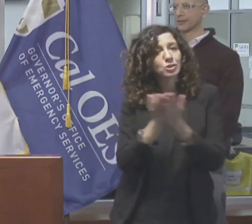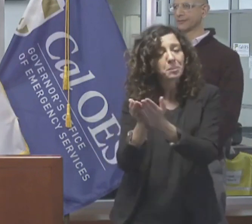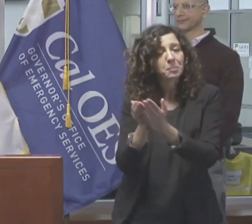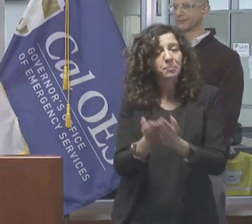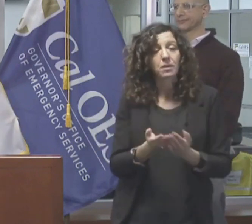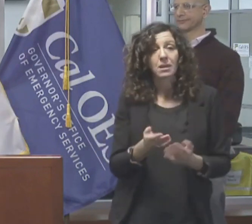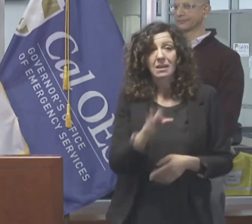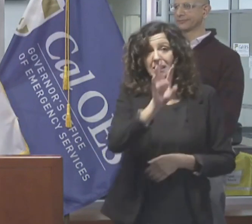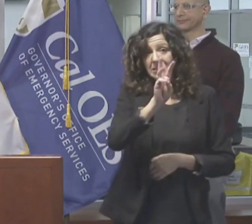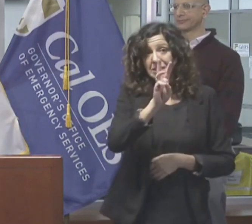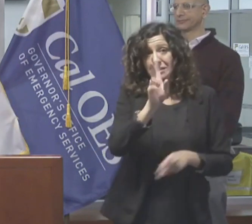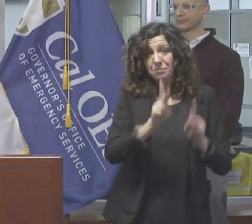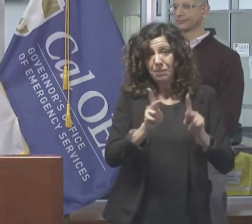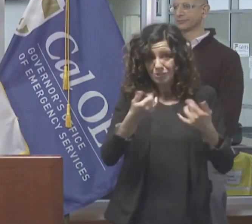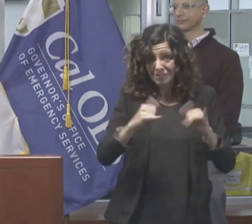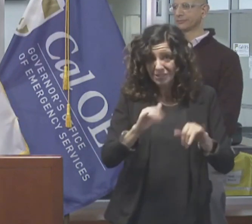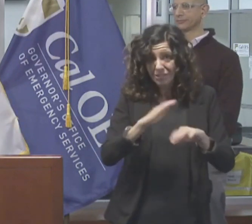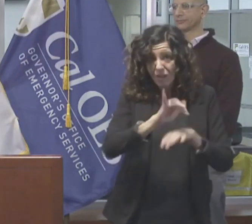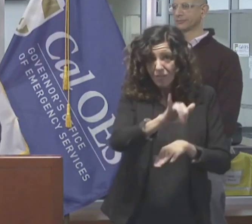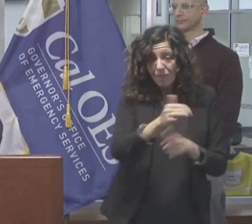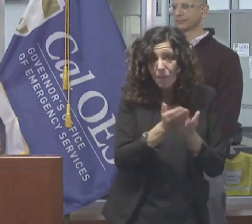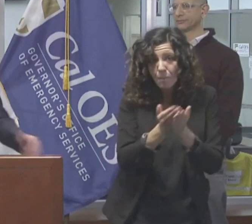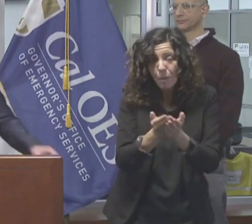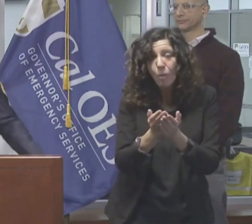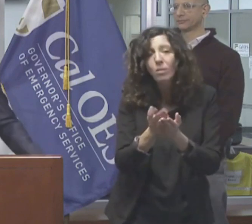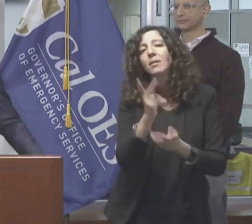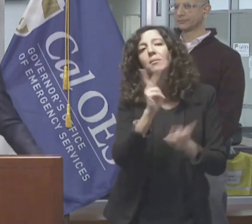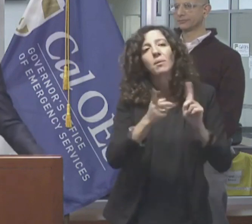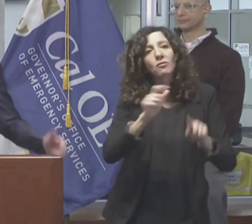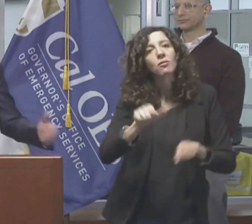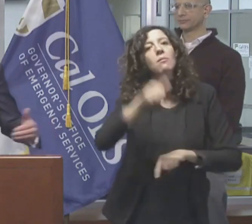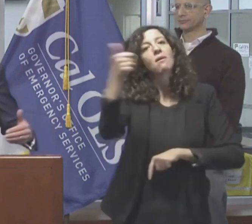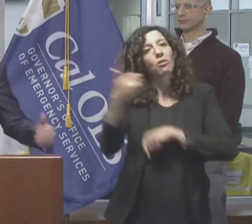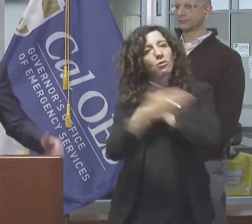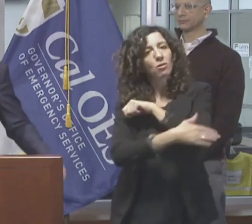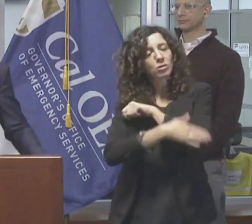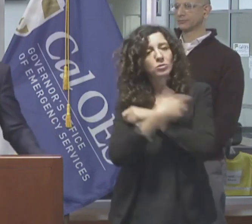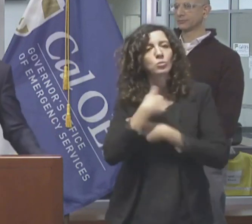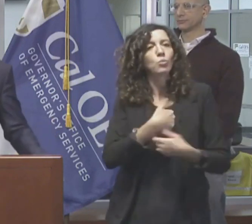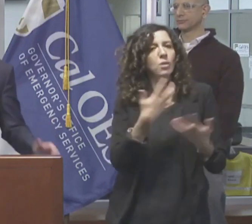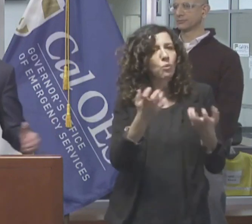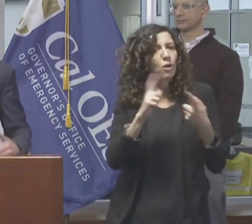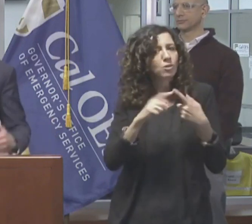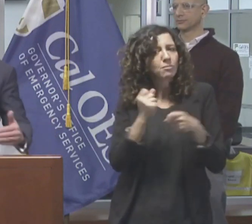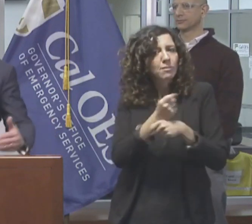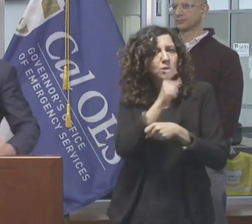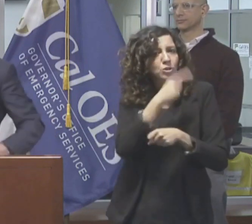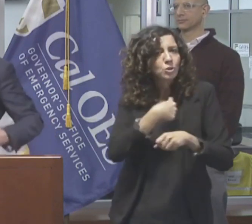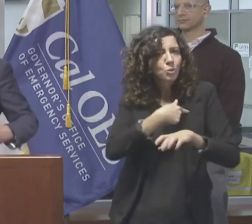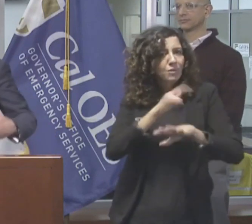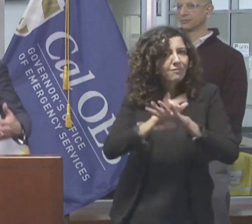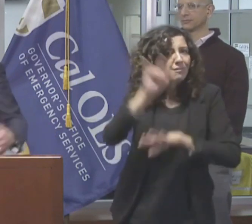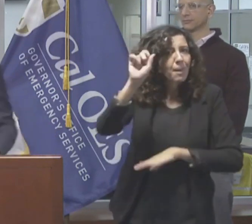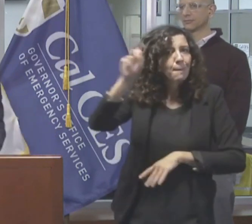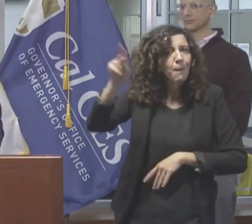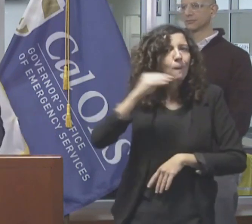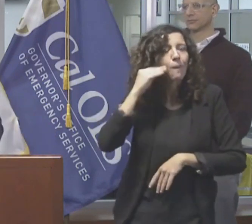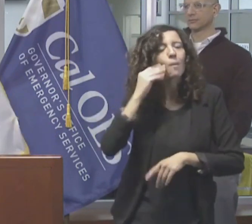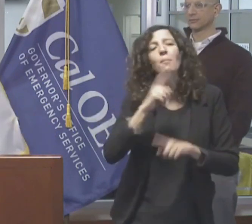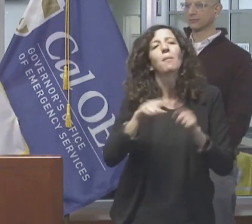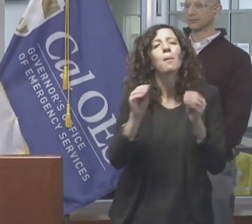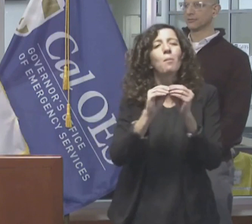passengers that remain on that boat, foreigners that we are also working to repatriate, but are having more difficulty based upon working with